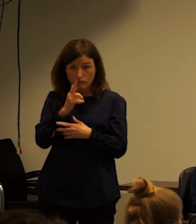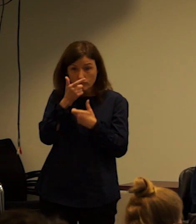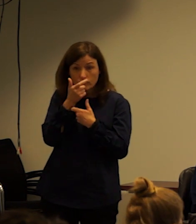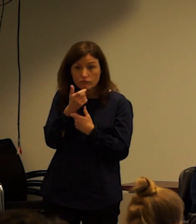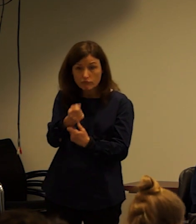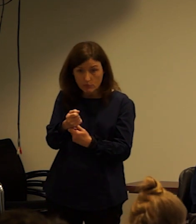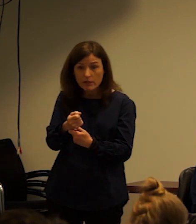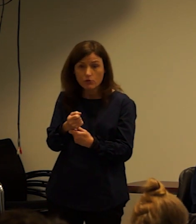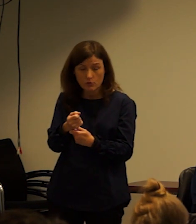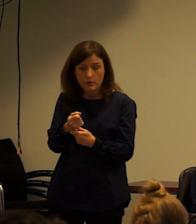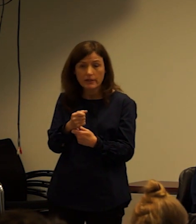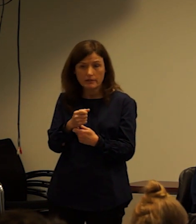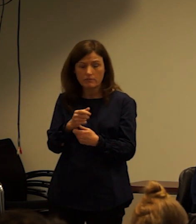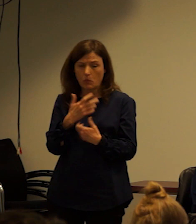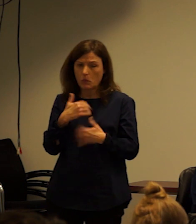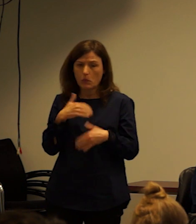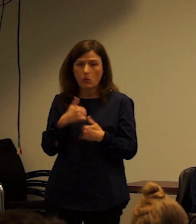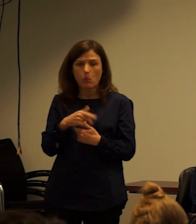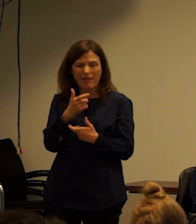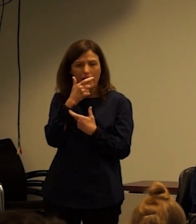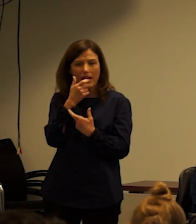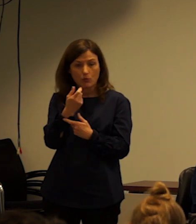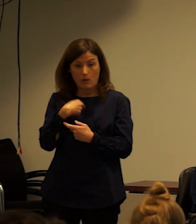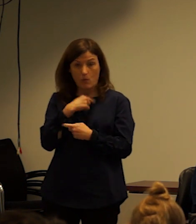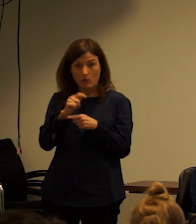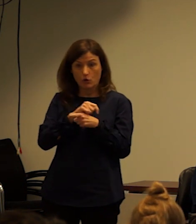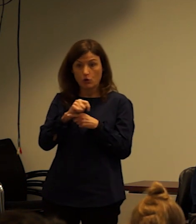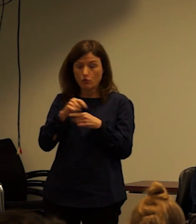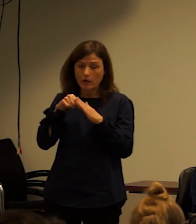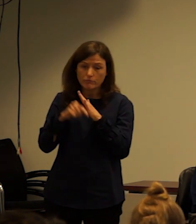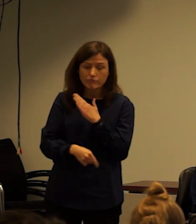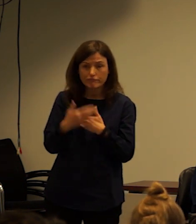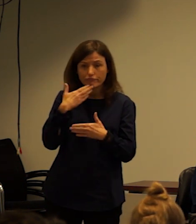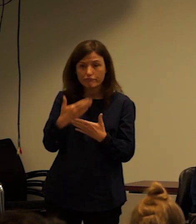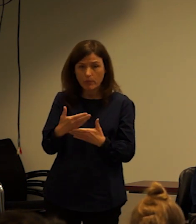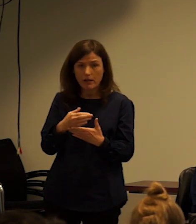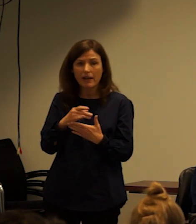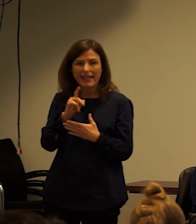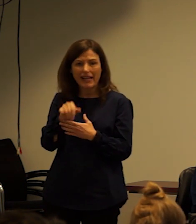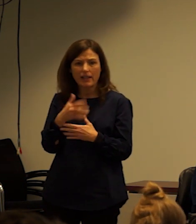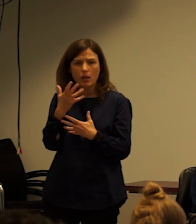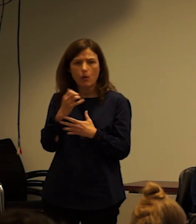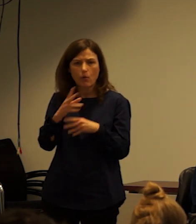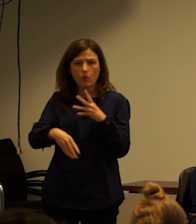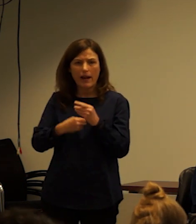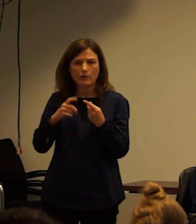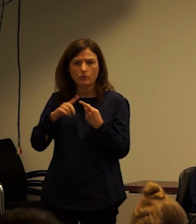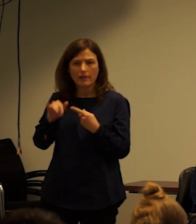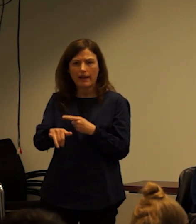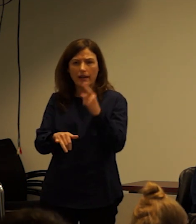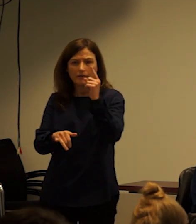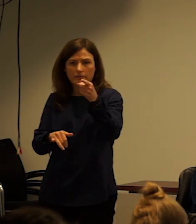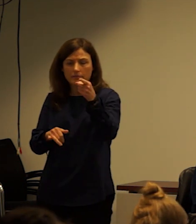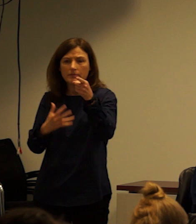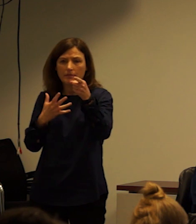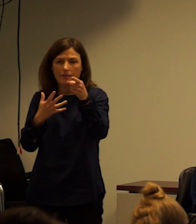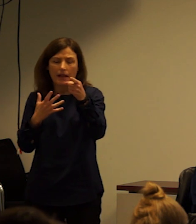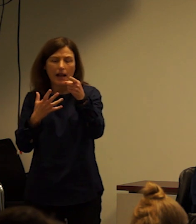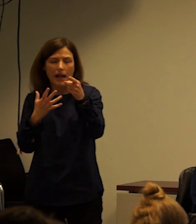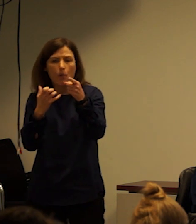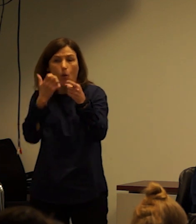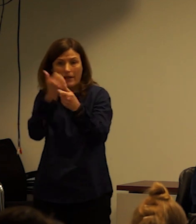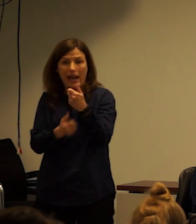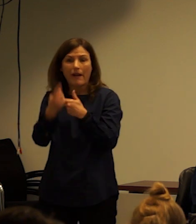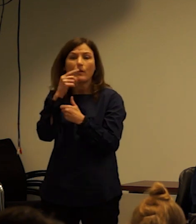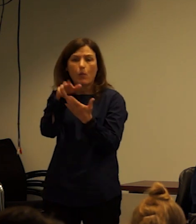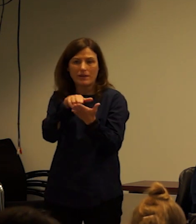interesting, extremely interesting. We're going to train you well. Kelly, you want to say anything else about that real quick? I would like everybody to sign